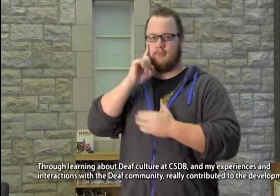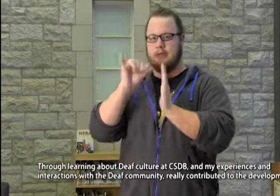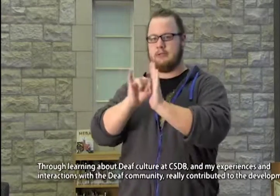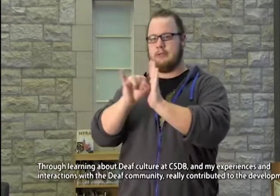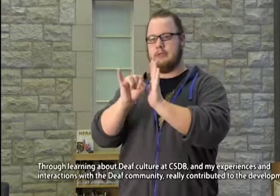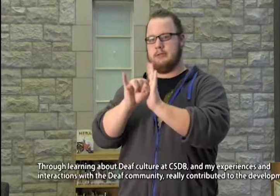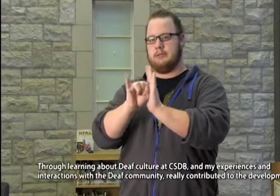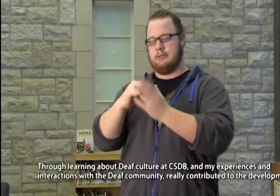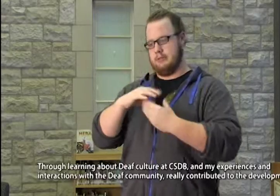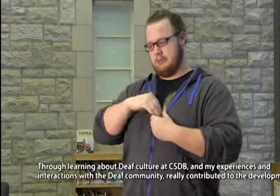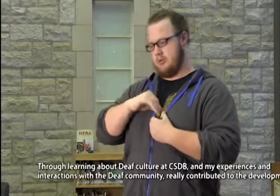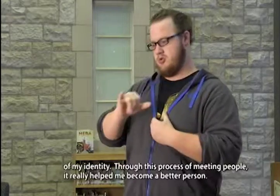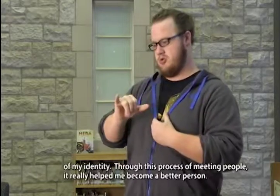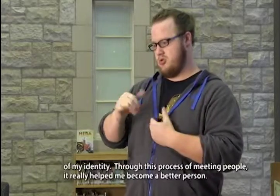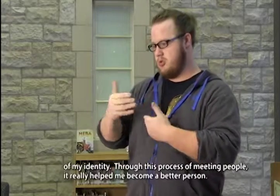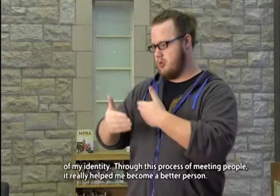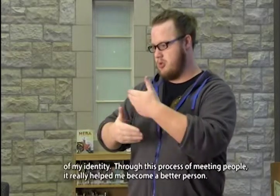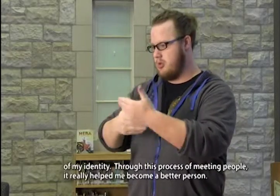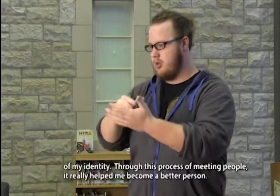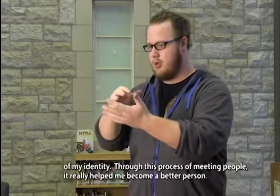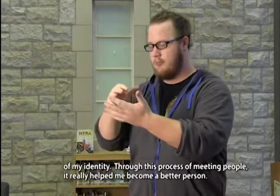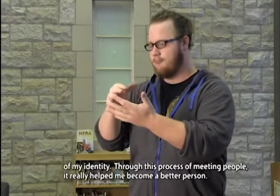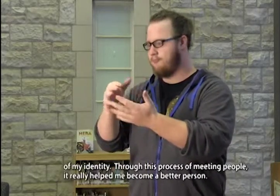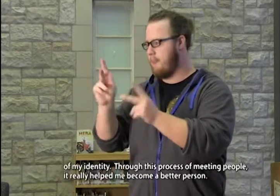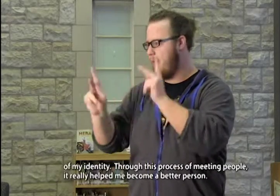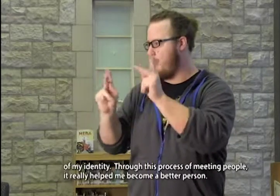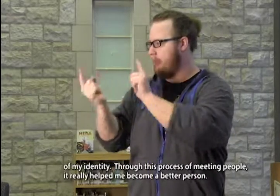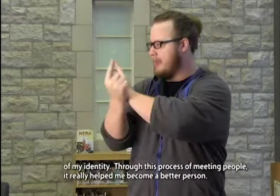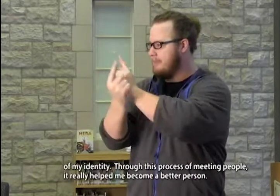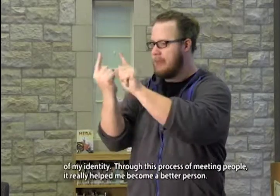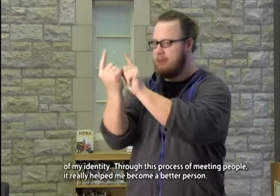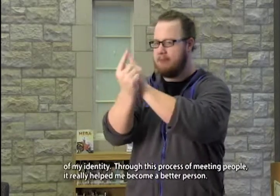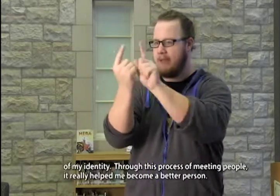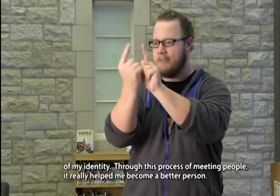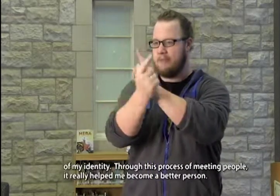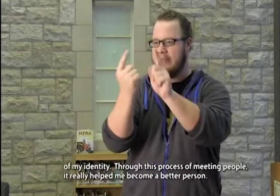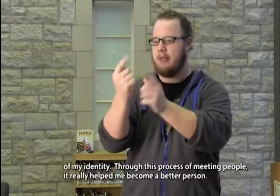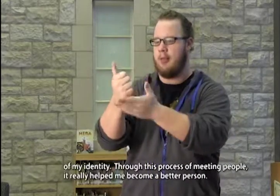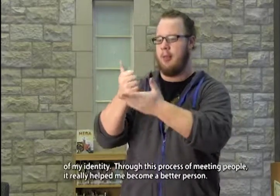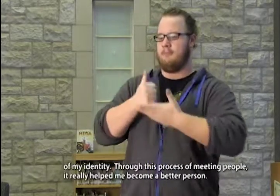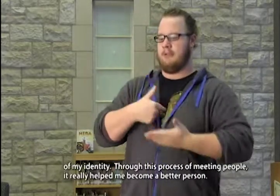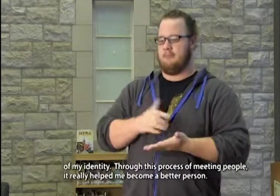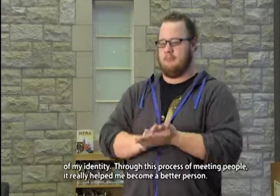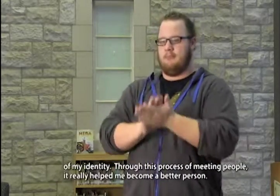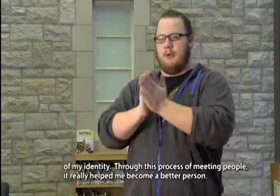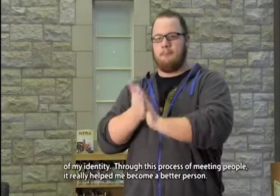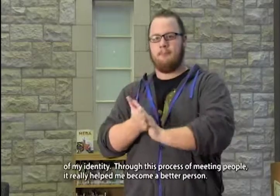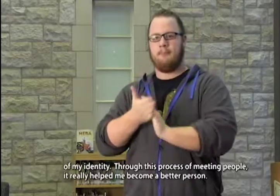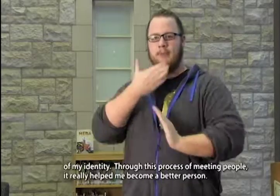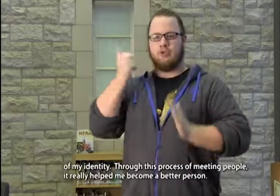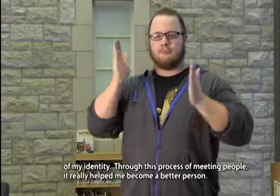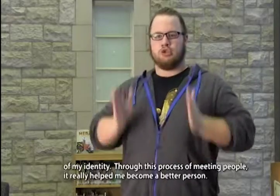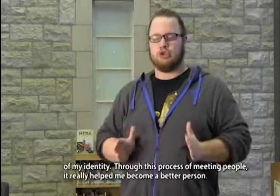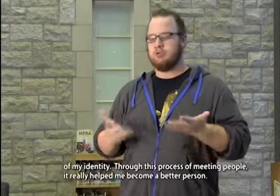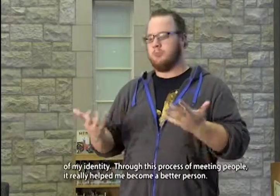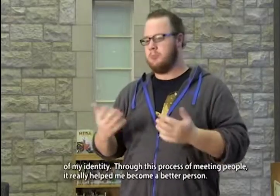really contributed to the development of my identity. And through this process of meeting people, it really helped me become a better person.